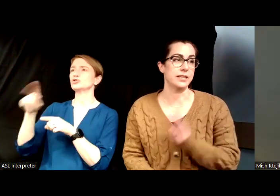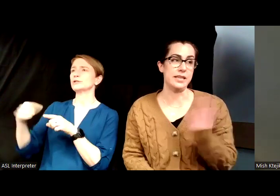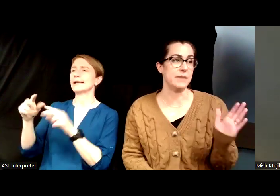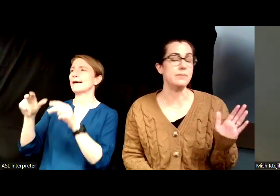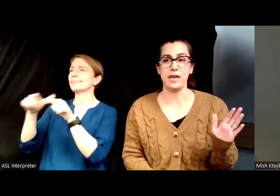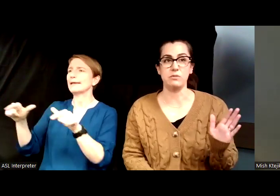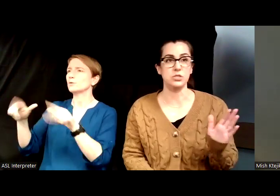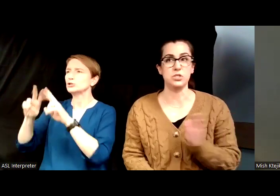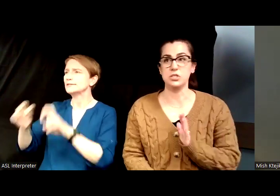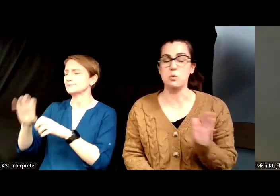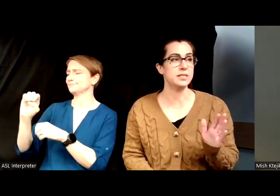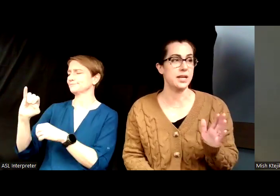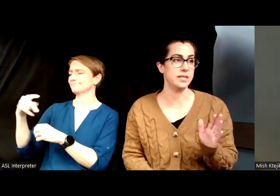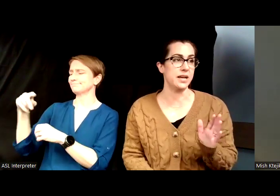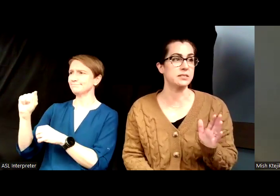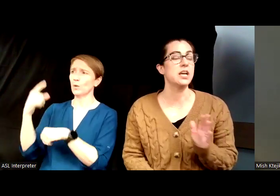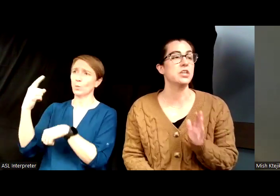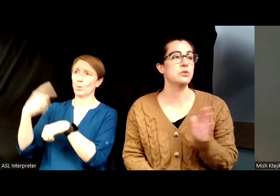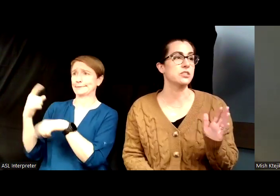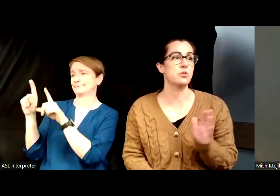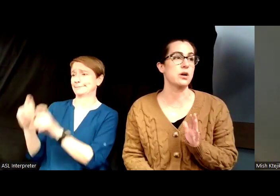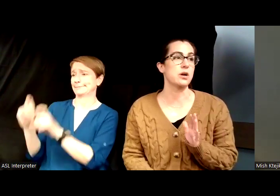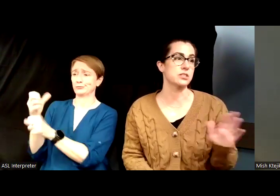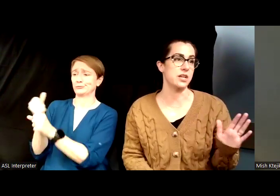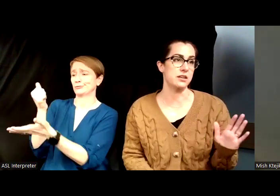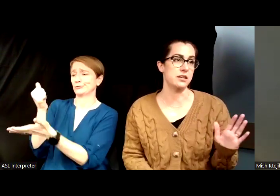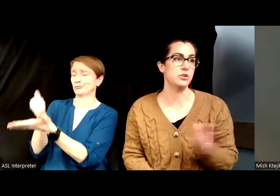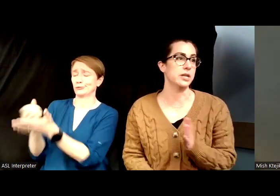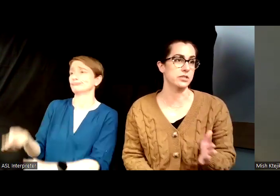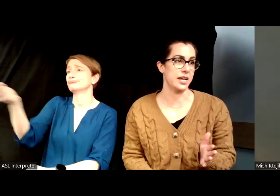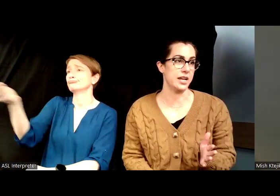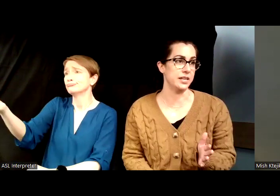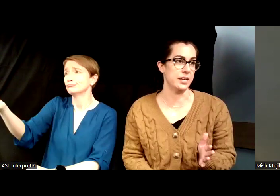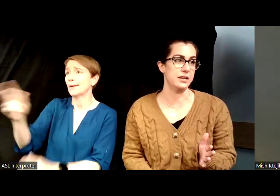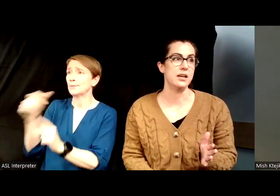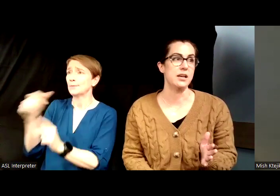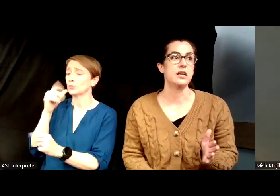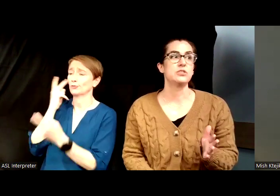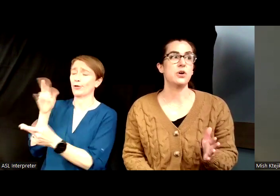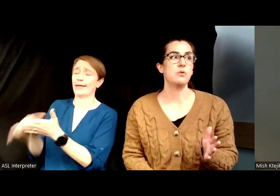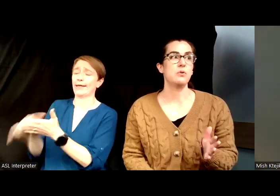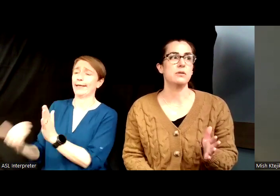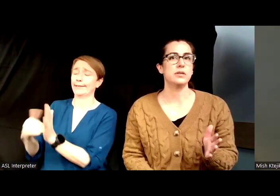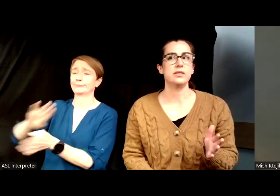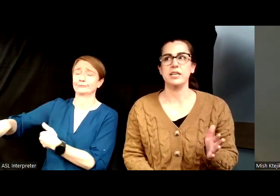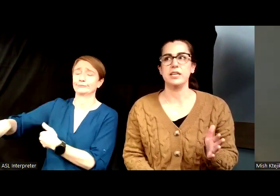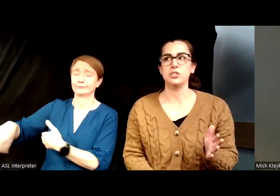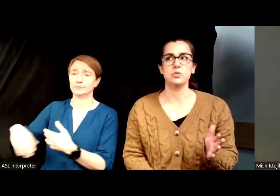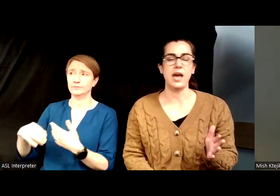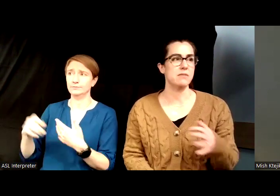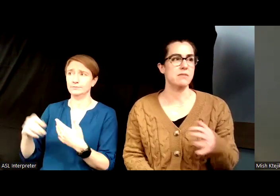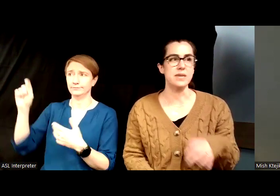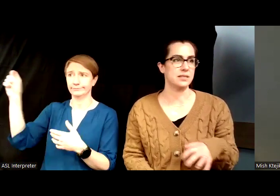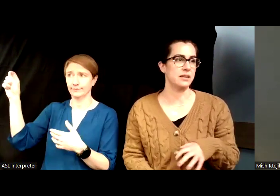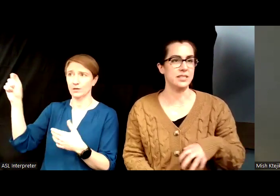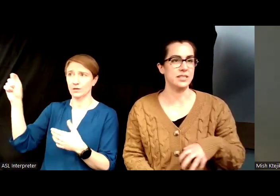an EIPA, which is just a one-time test. You get a score, you're done, nobody looks at it again. So the issue is we